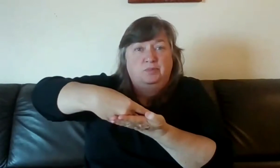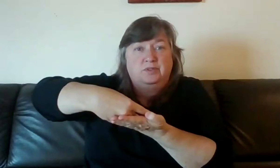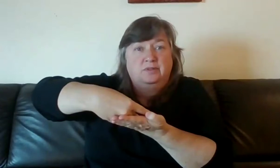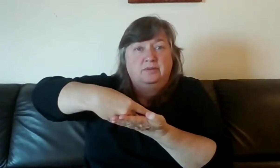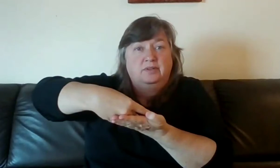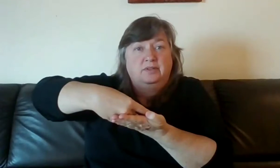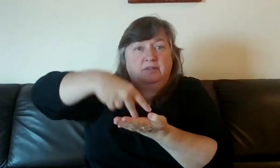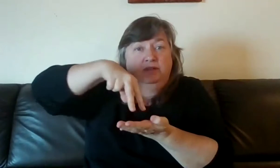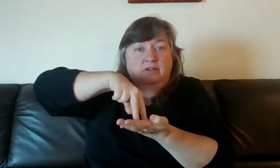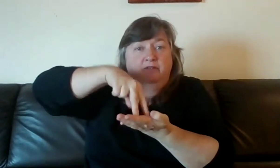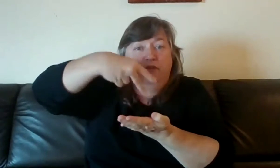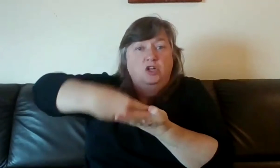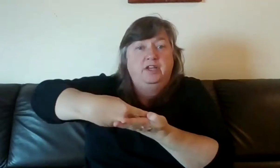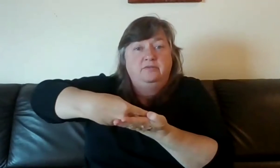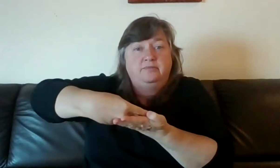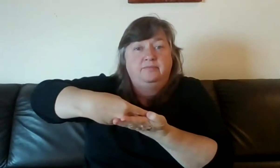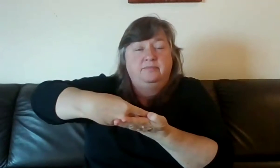Oops. Fall down.